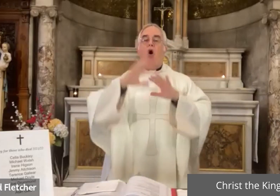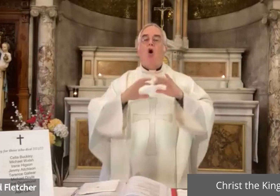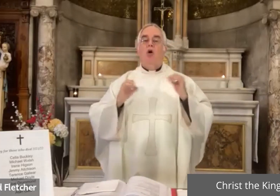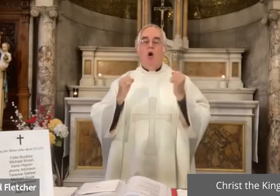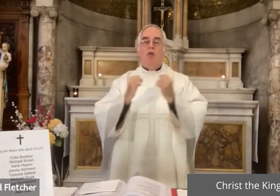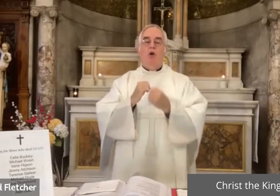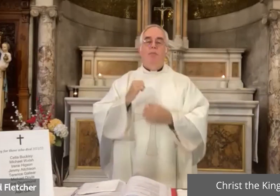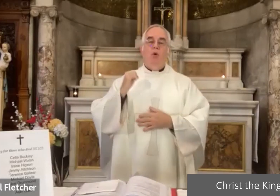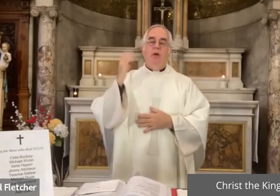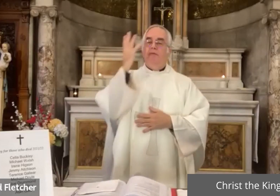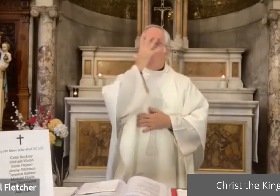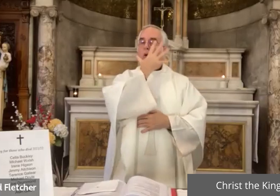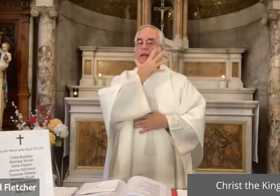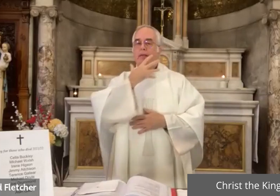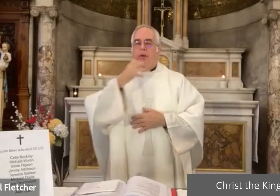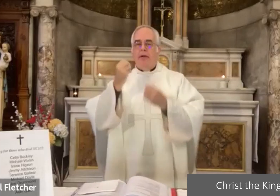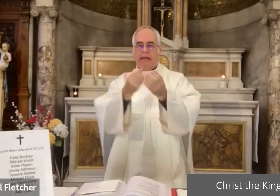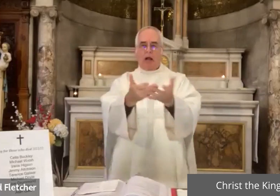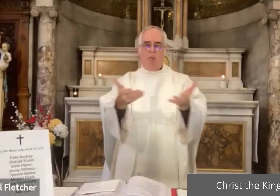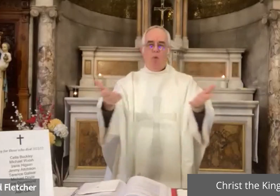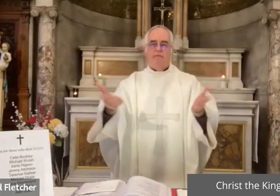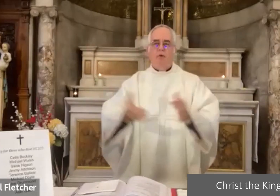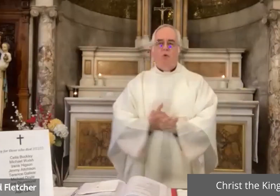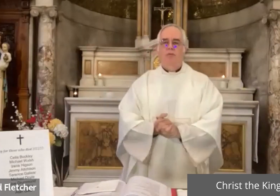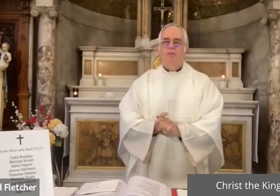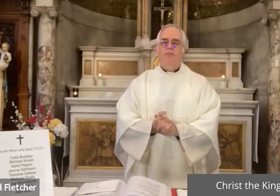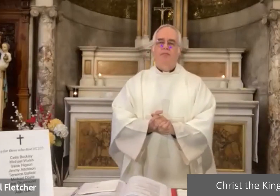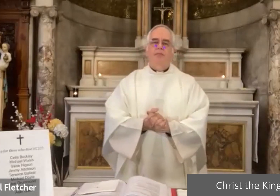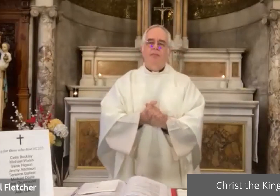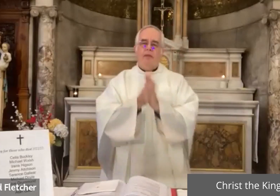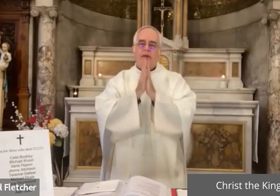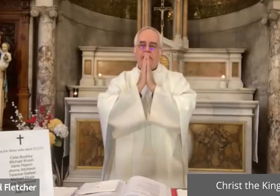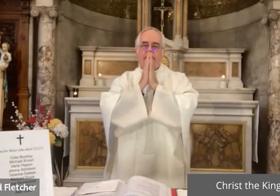love of God, the communion of the Holy Spirit be with you.